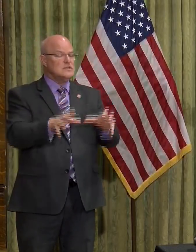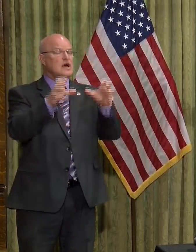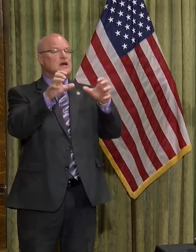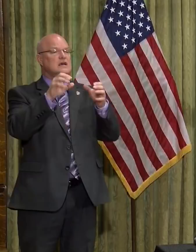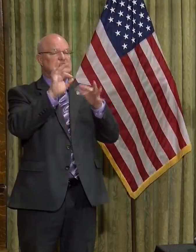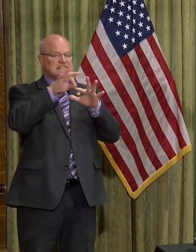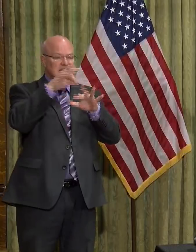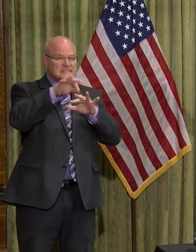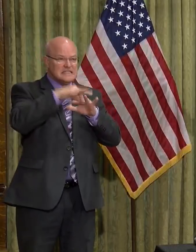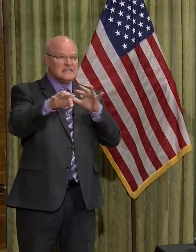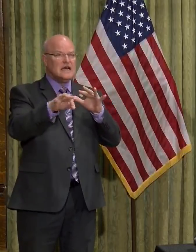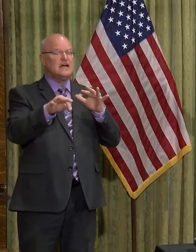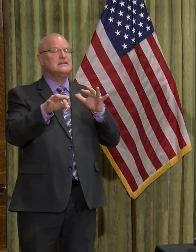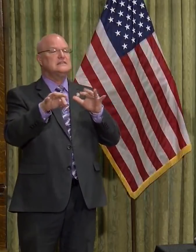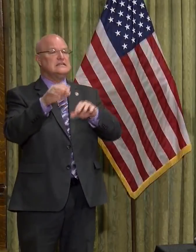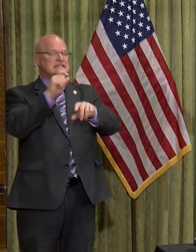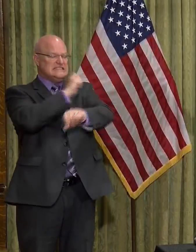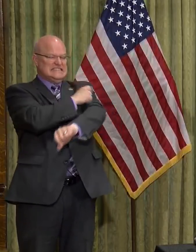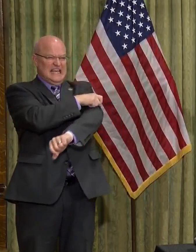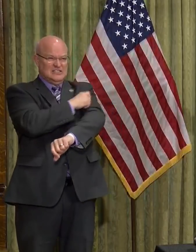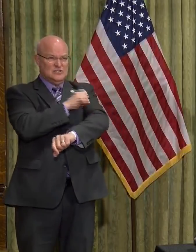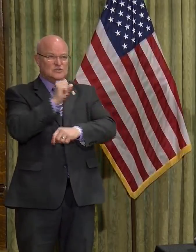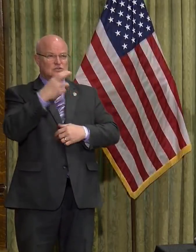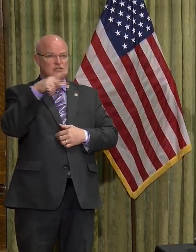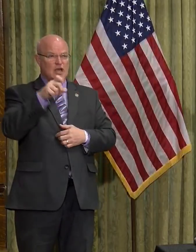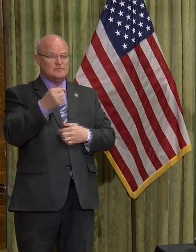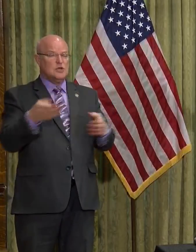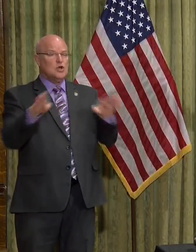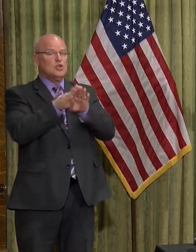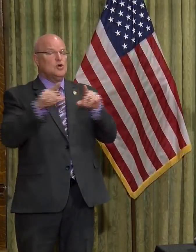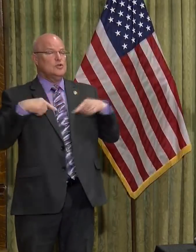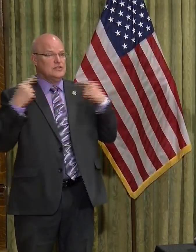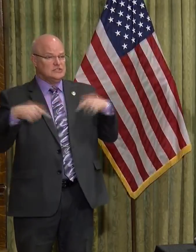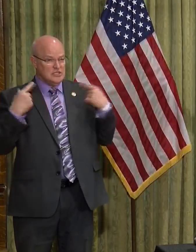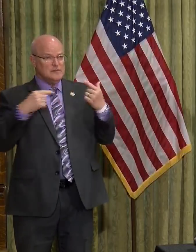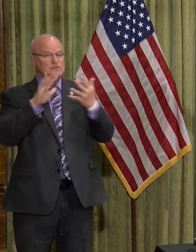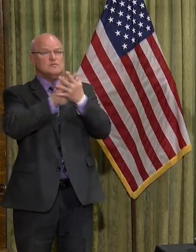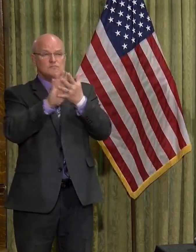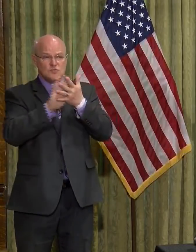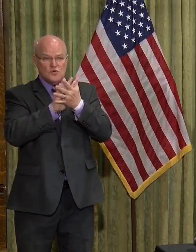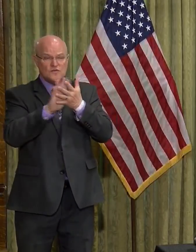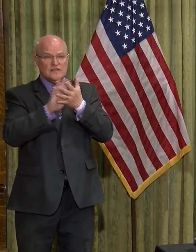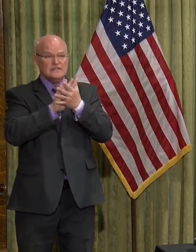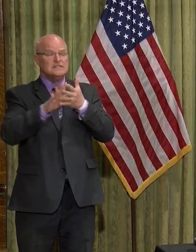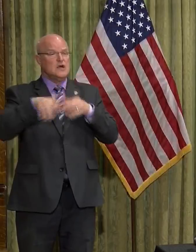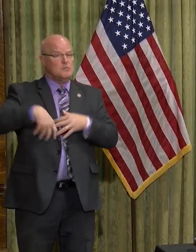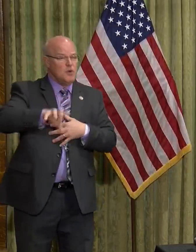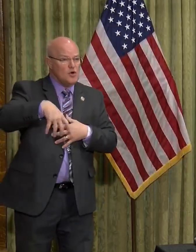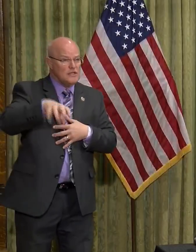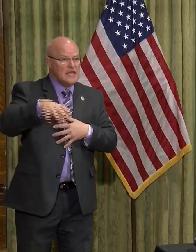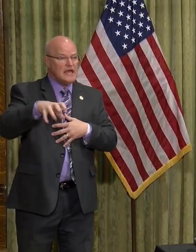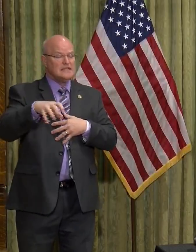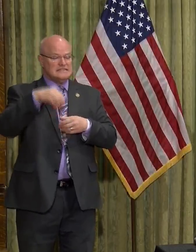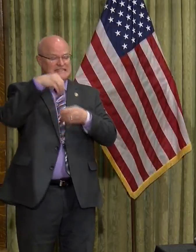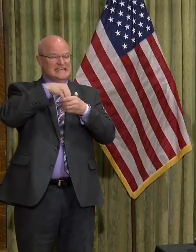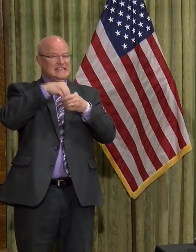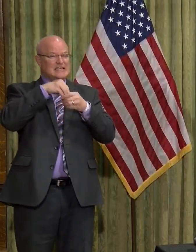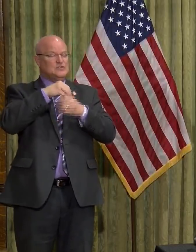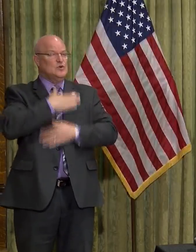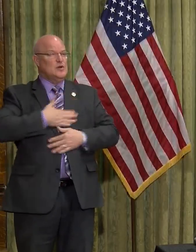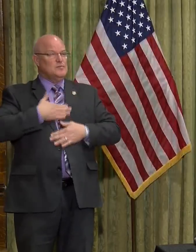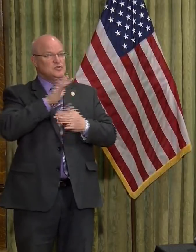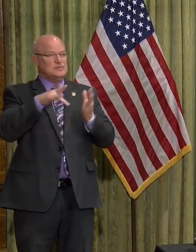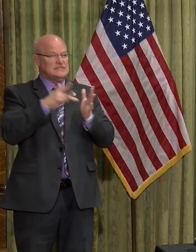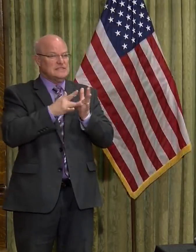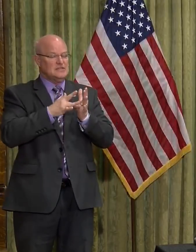nail salons, tattoo shops, closed gyms, movie theaters, bowling alleys, and indoor amusement centers, directed